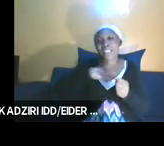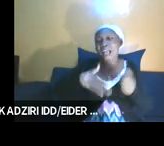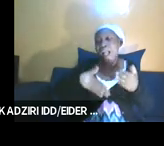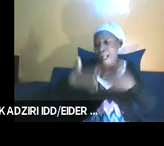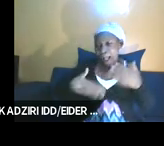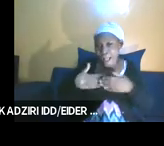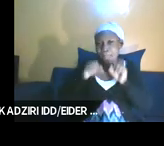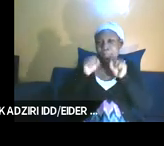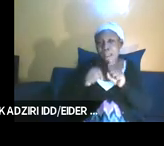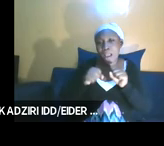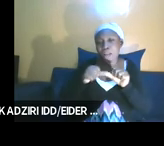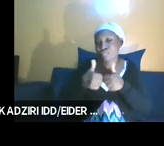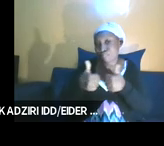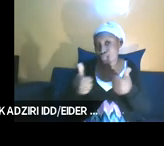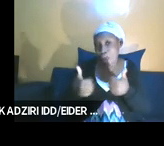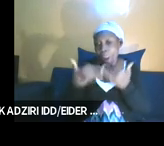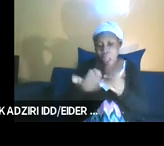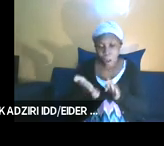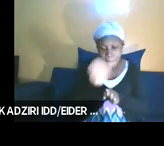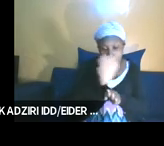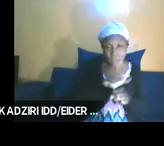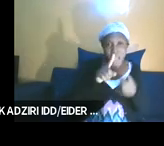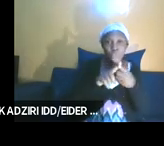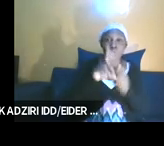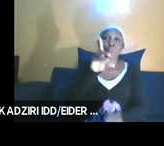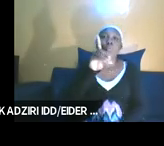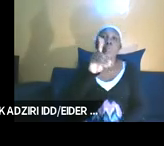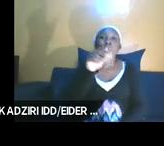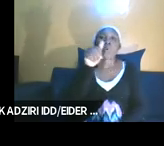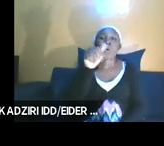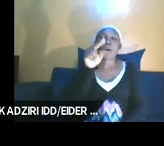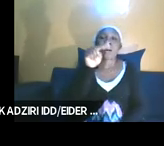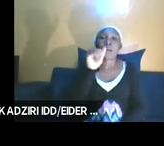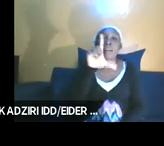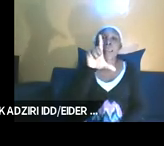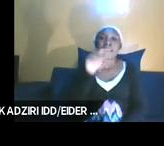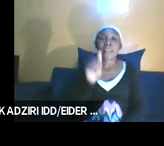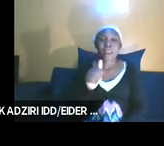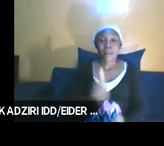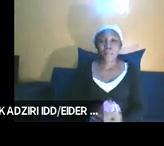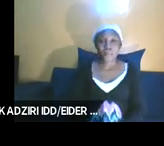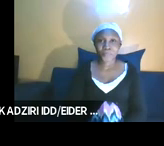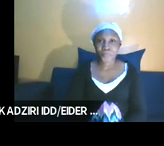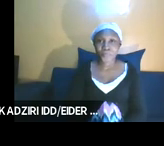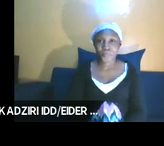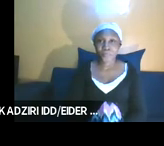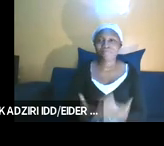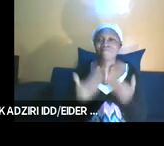to now hand it over to Daniella. Over to you, Daniella. Thank you so much,